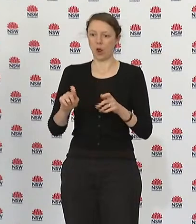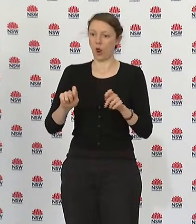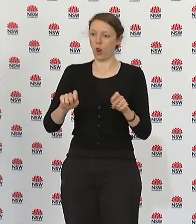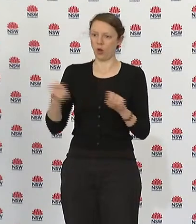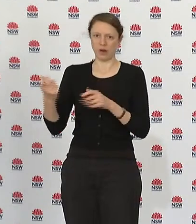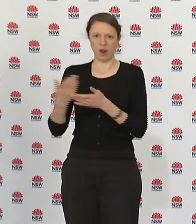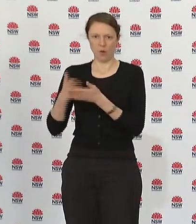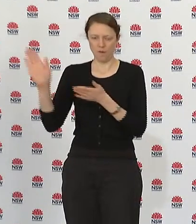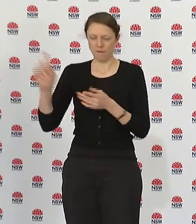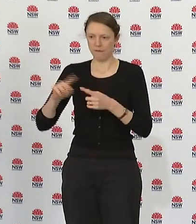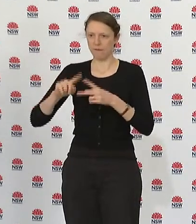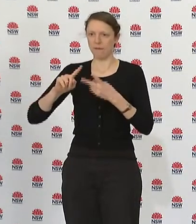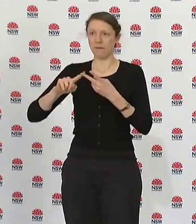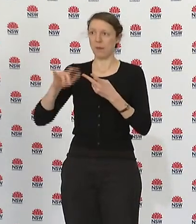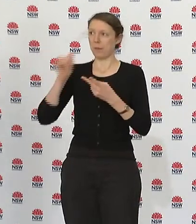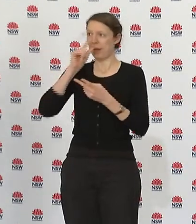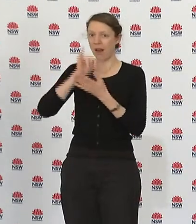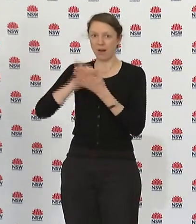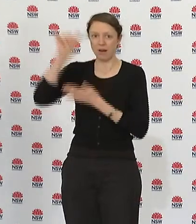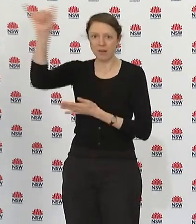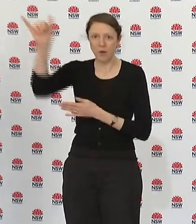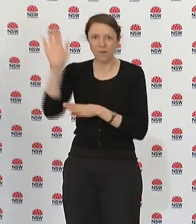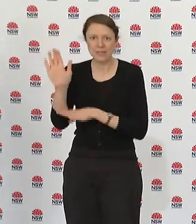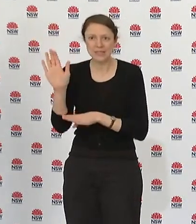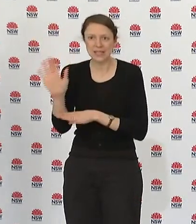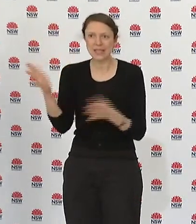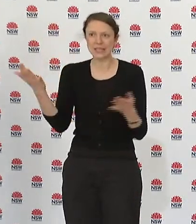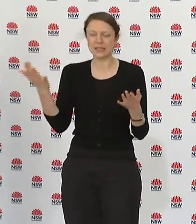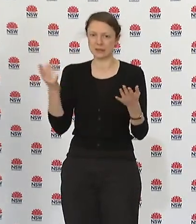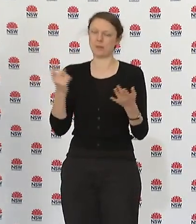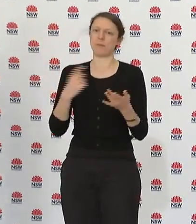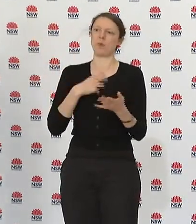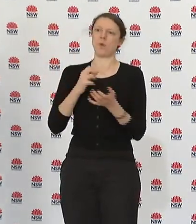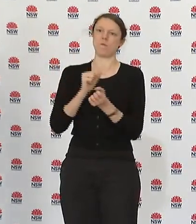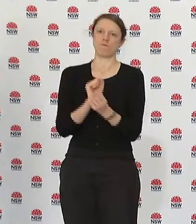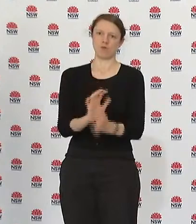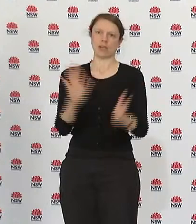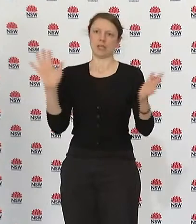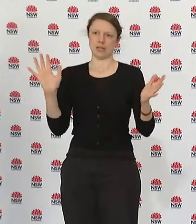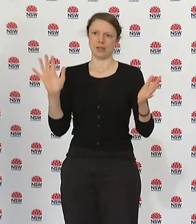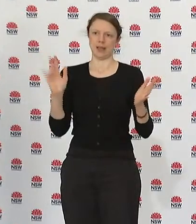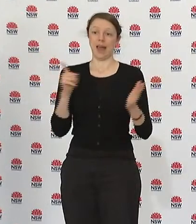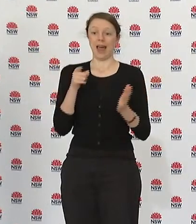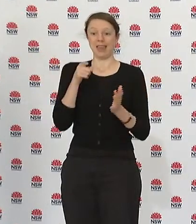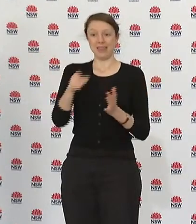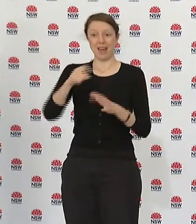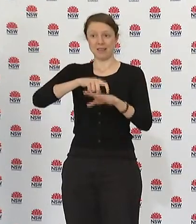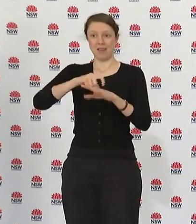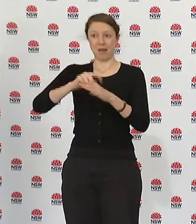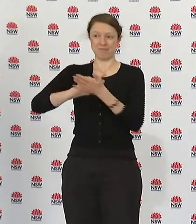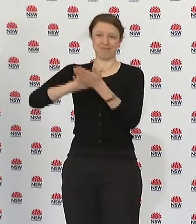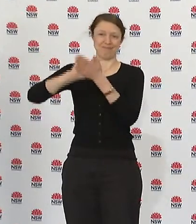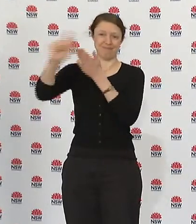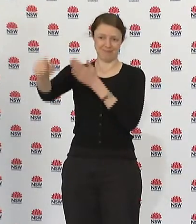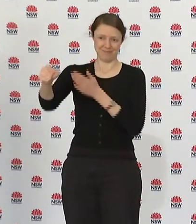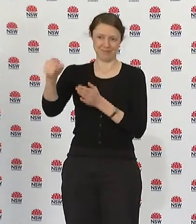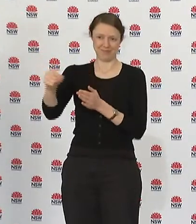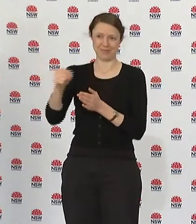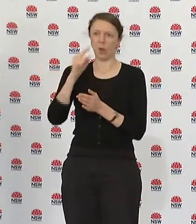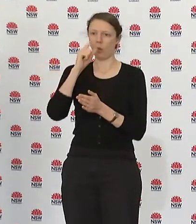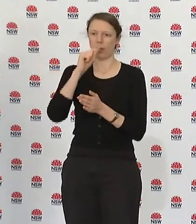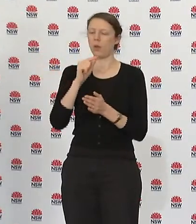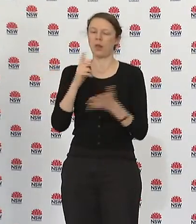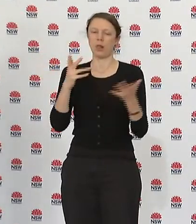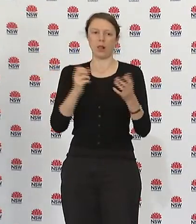down, having a much freer existence. And that's when we can start measuring the number of hospitalisations rather than the number of cases. But when the vast majority